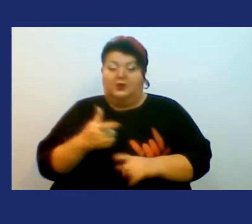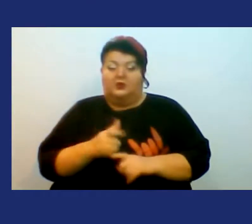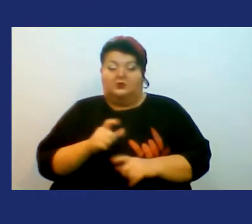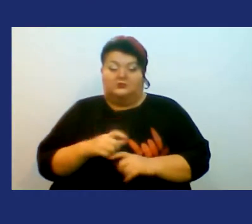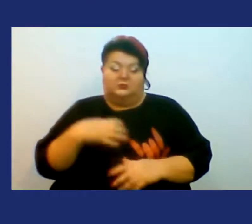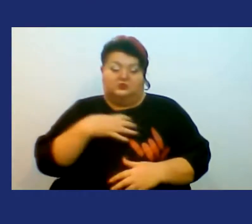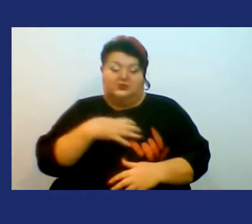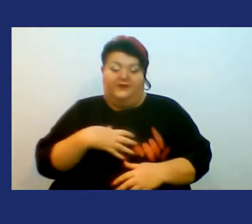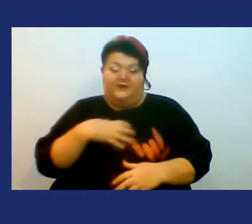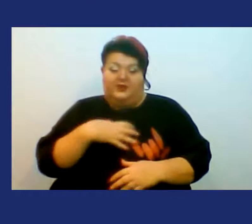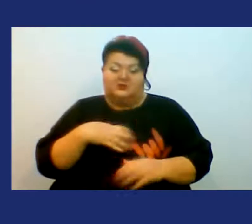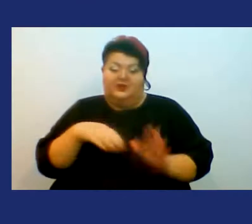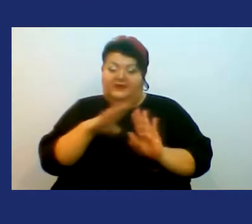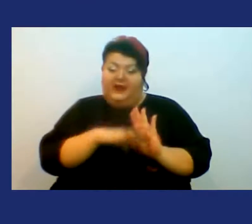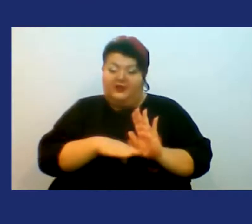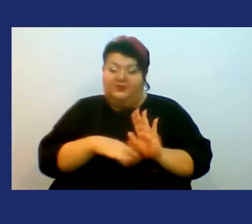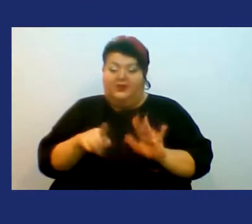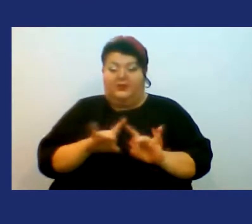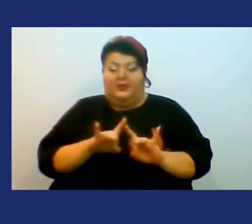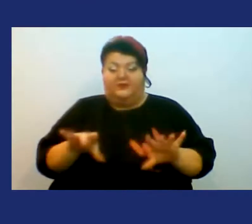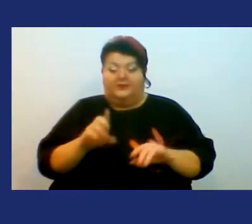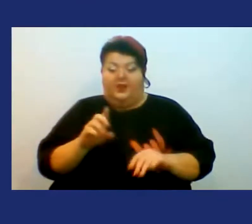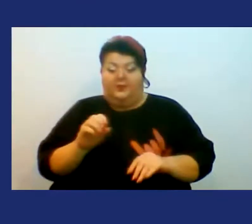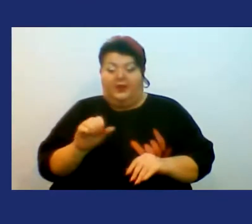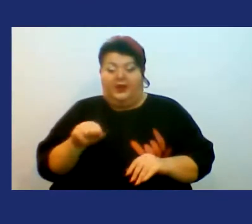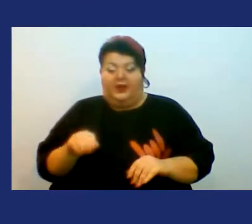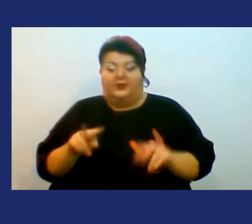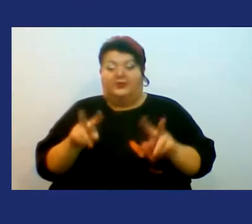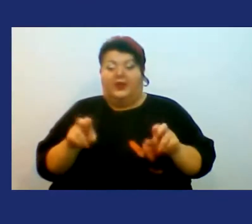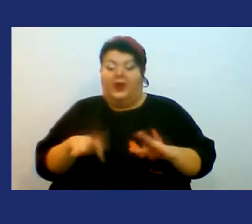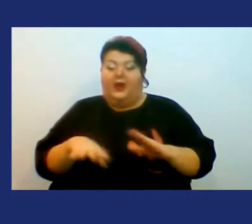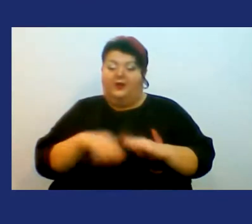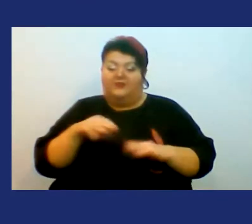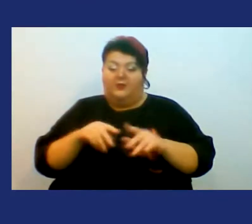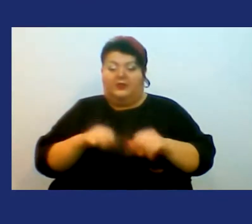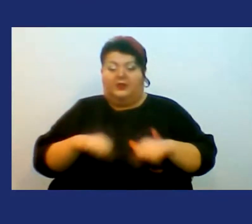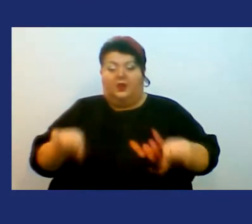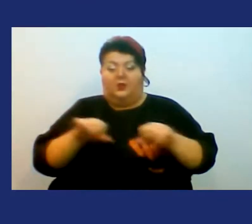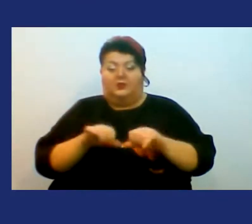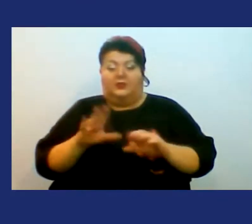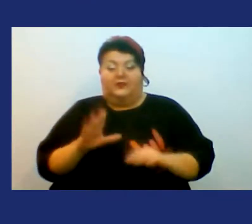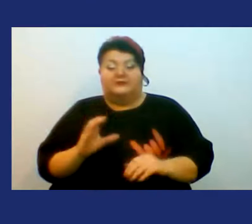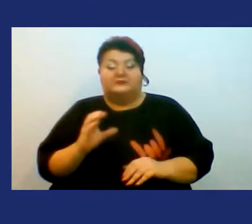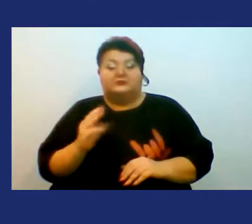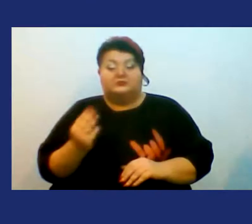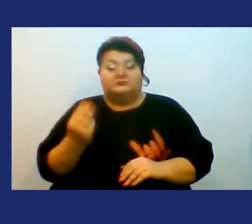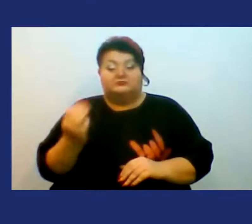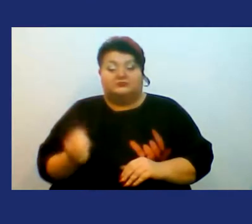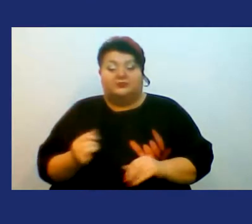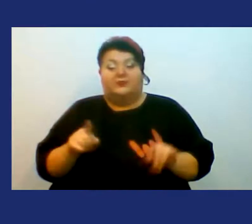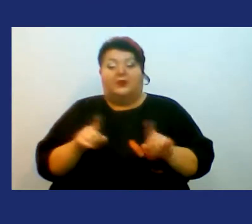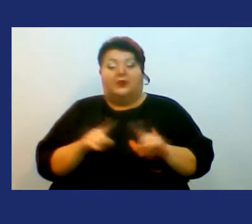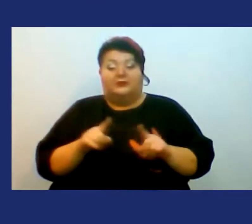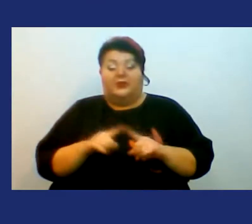how elections work in the United States and some of the parallels about what Ukraine is also dealing with at the same time with